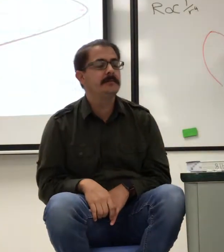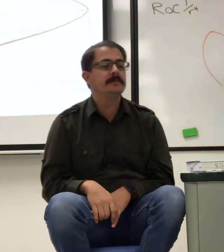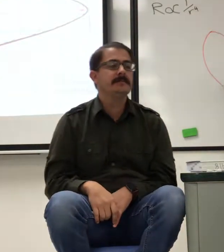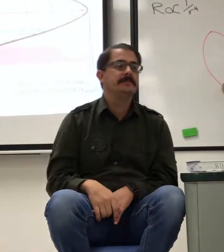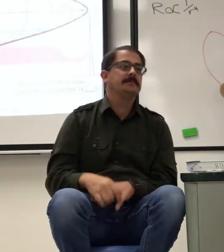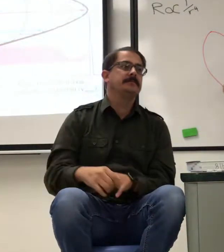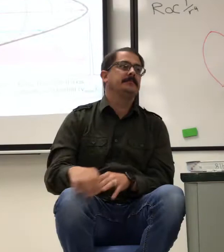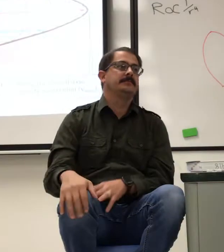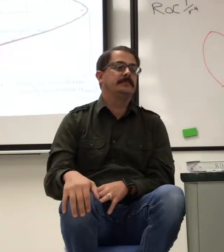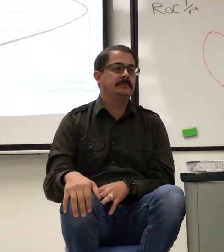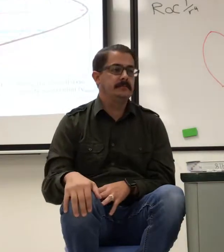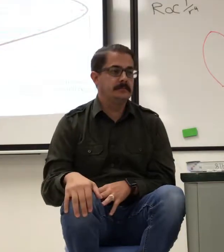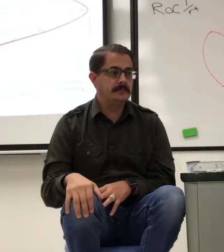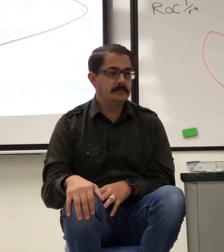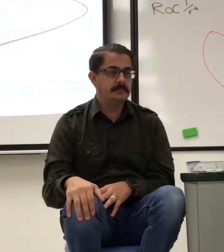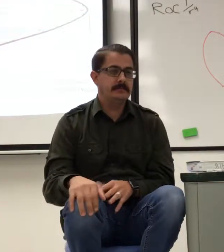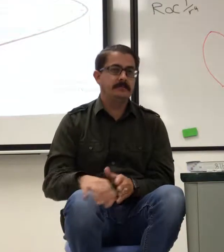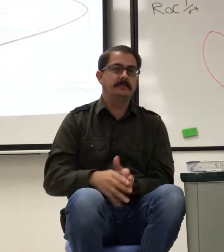Blood flowing through it.